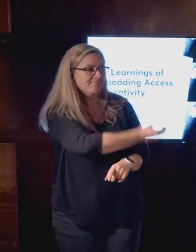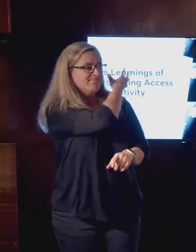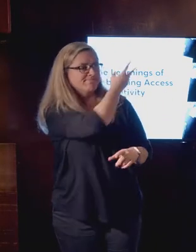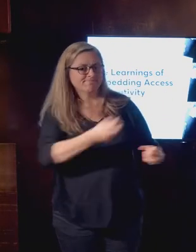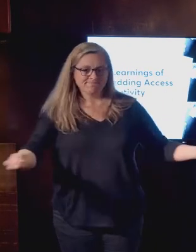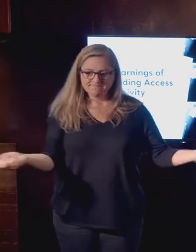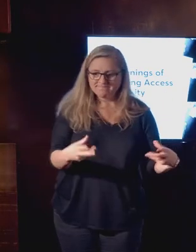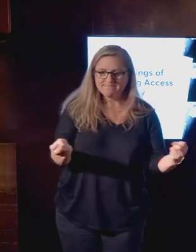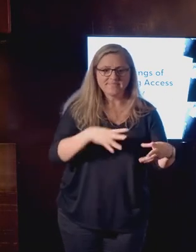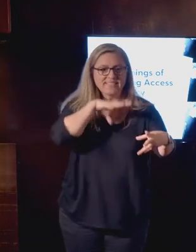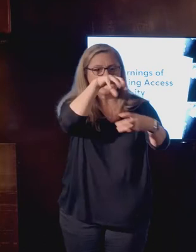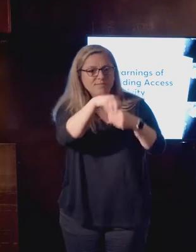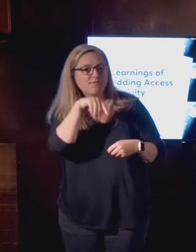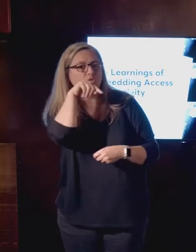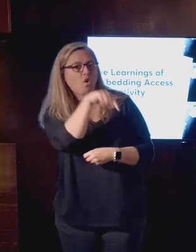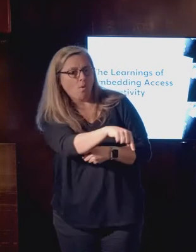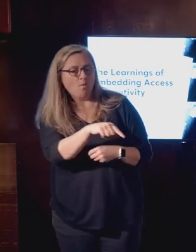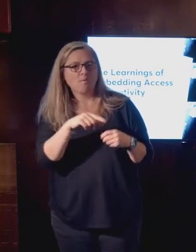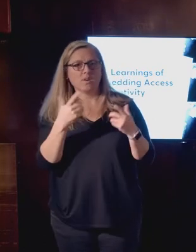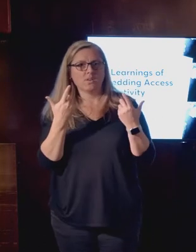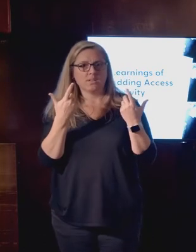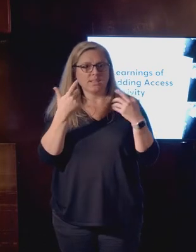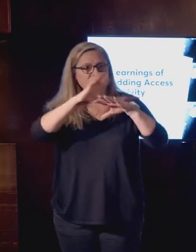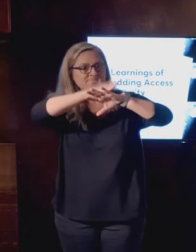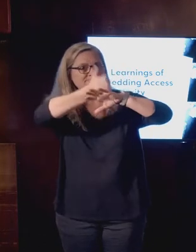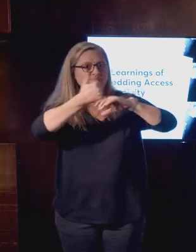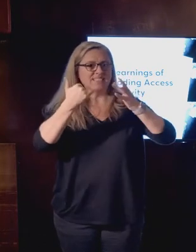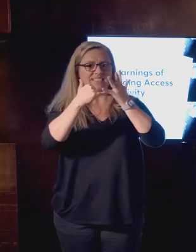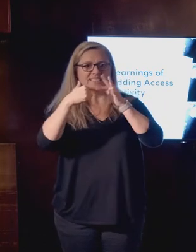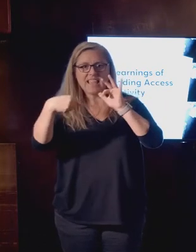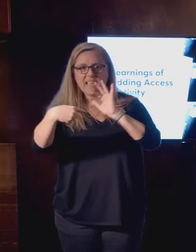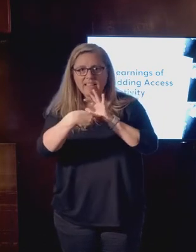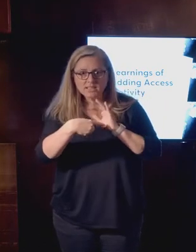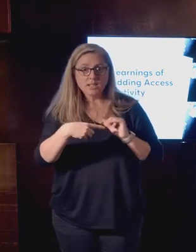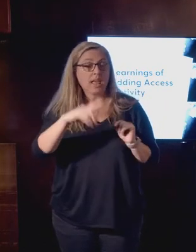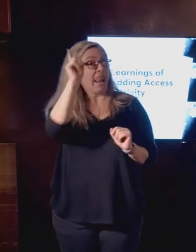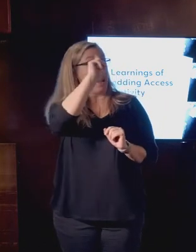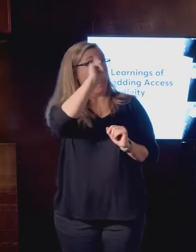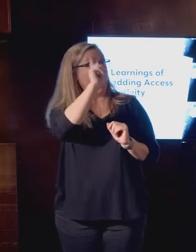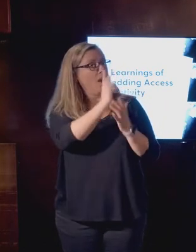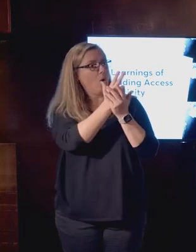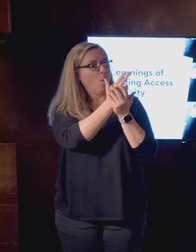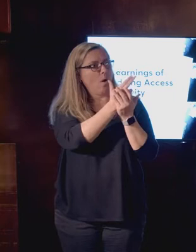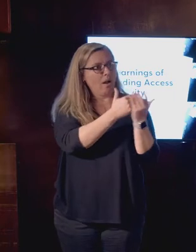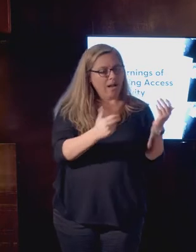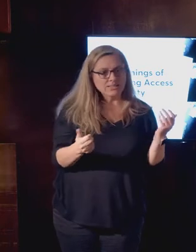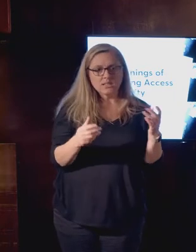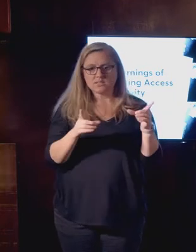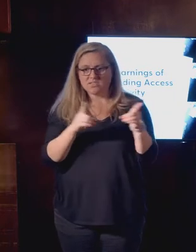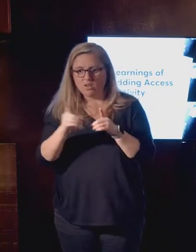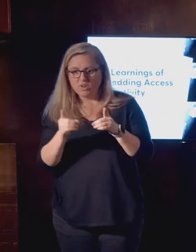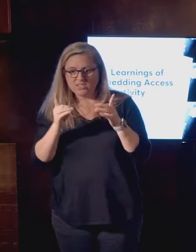set design, it's a step beyond just providing access, and I think that artists and directors are just coming to terms with providing access.